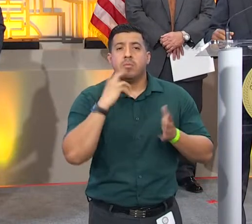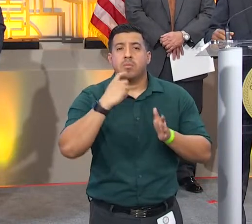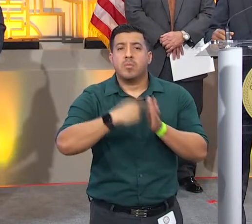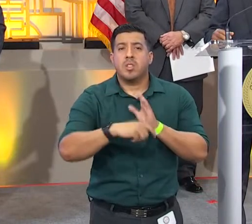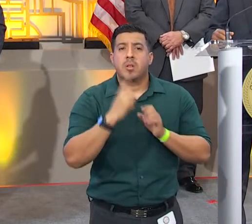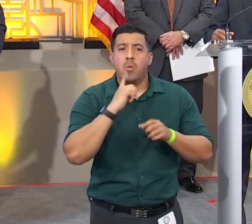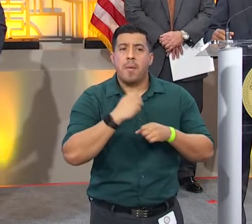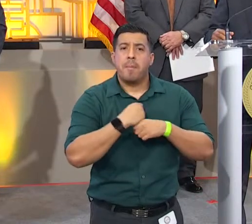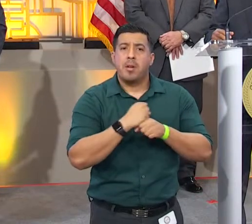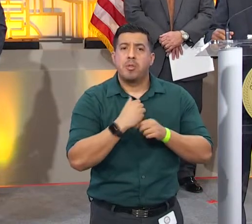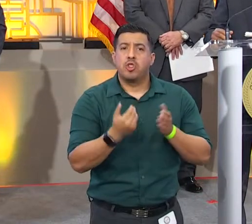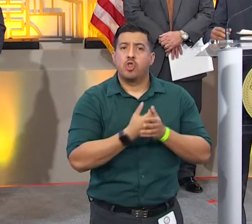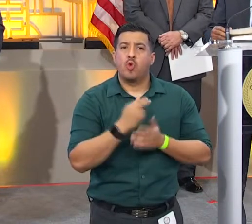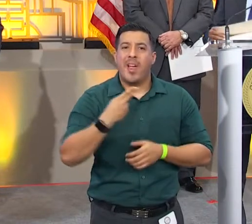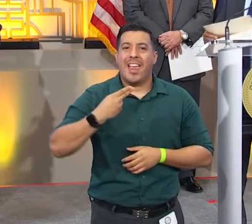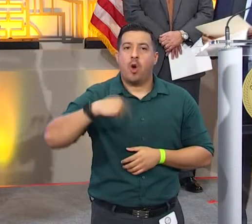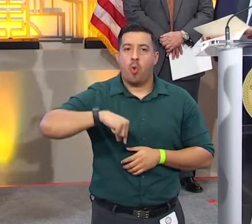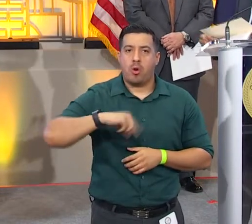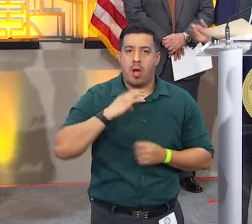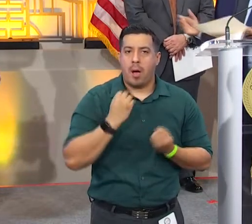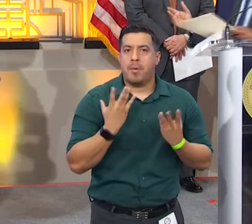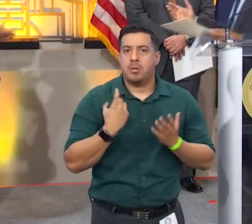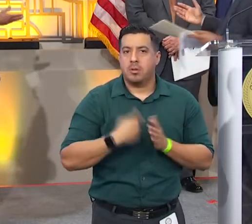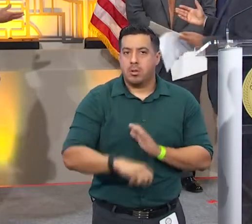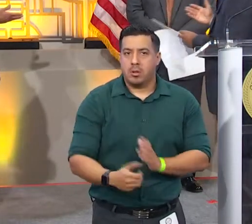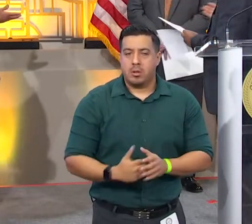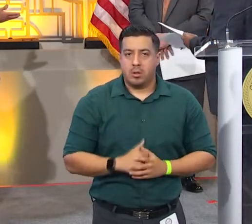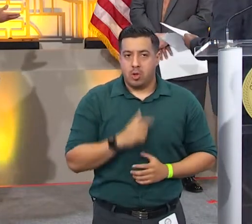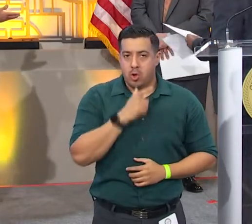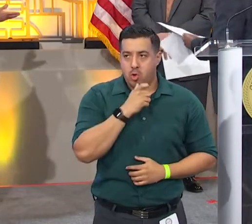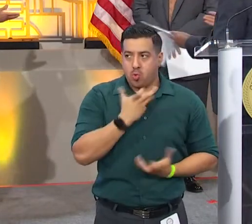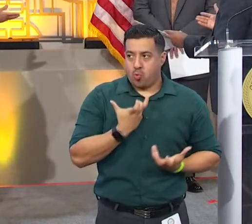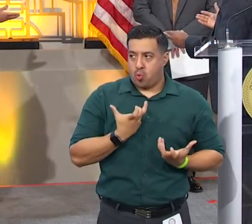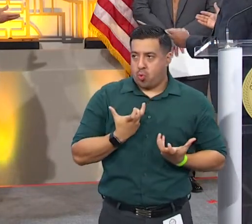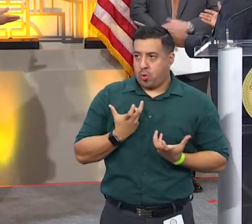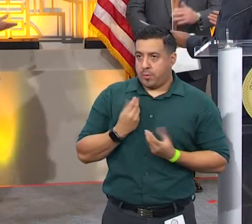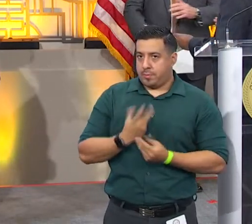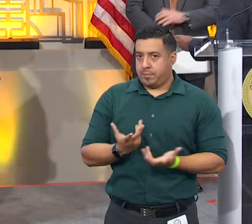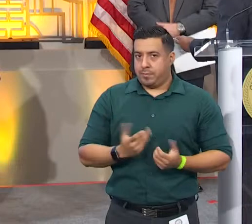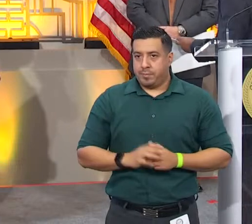cost to build a new headquarters? Who wants to take that? You two want to come in here?